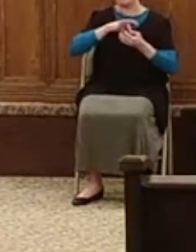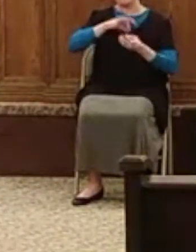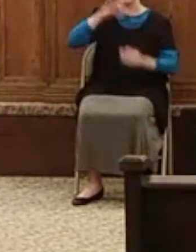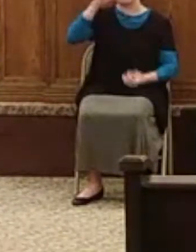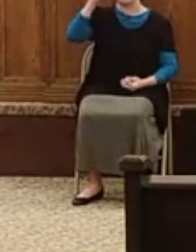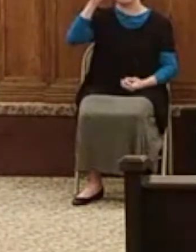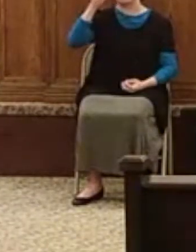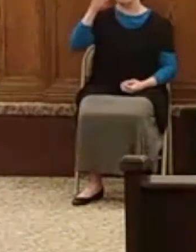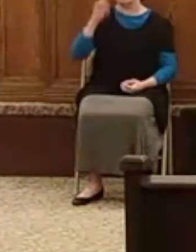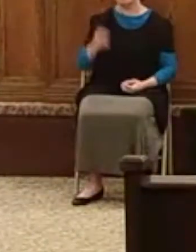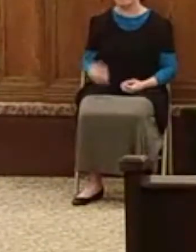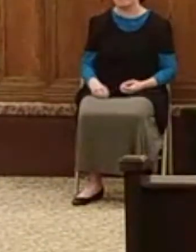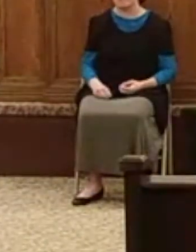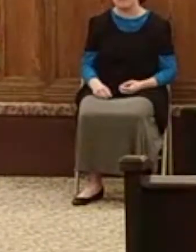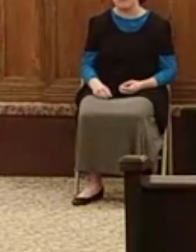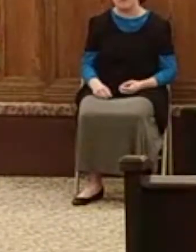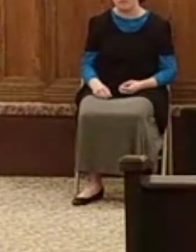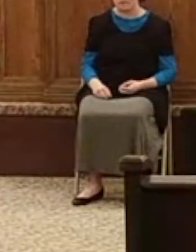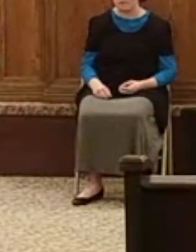spirit.